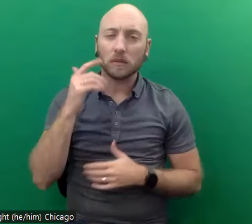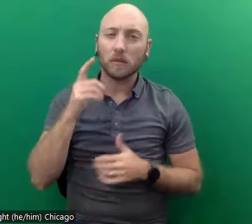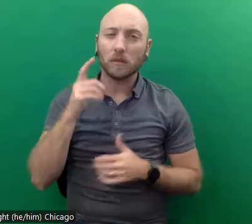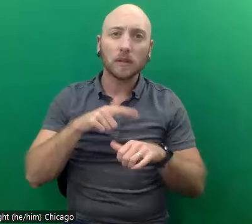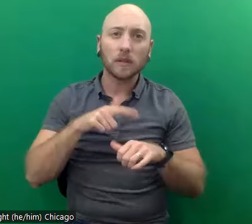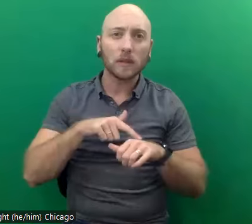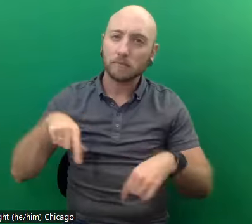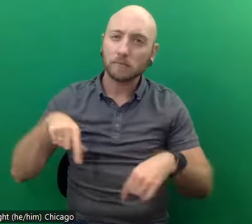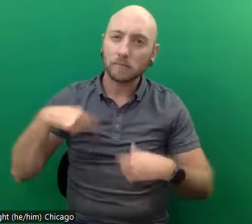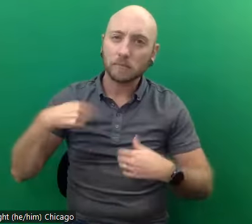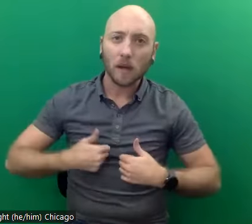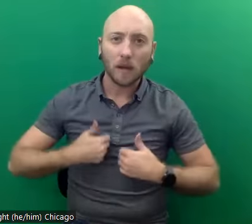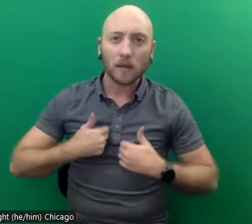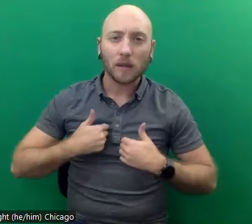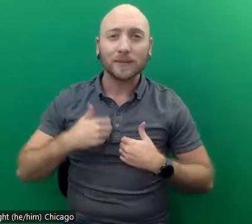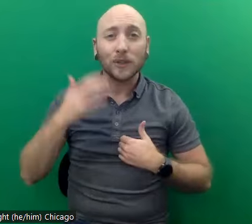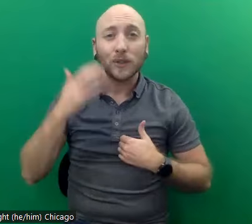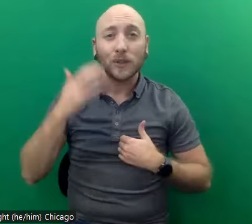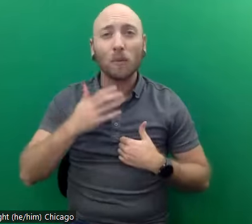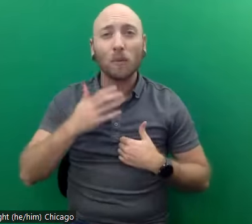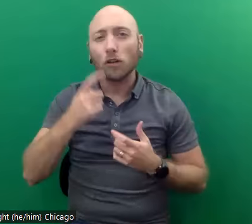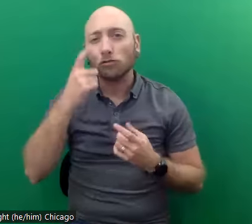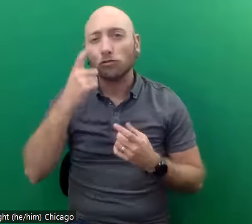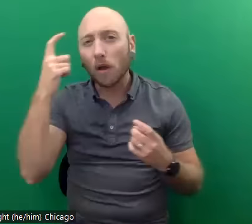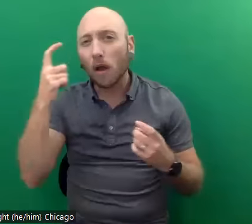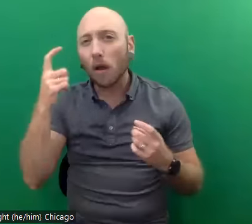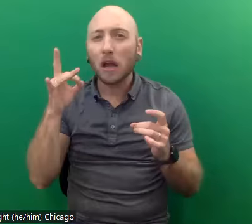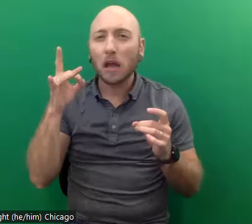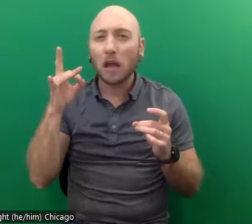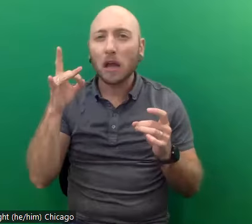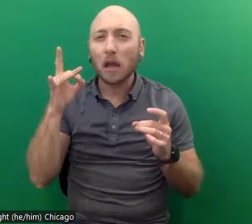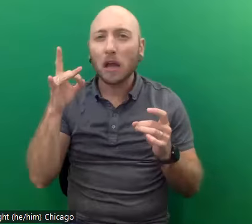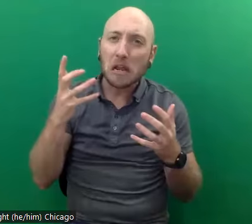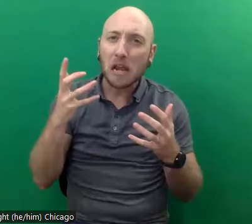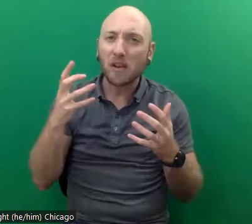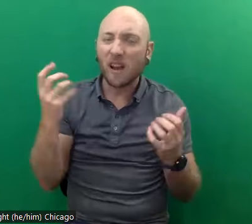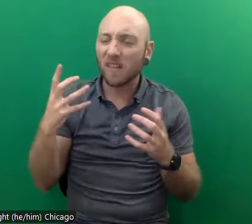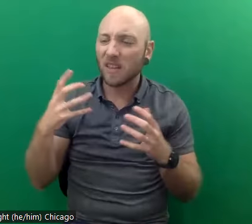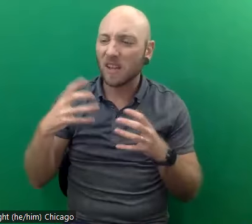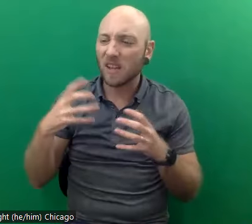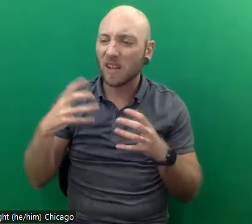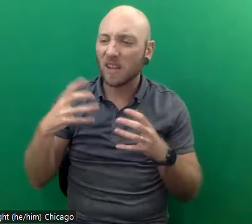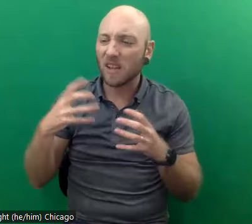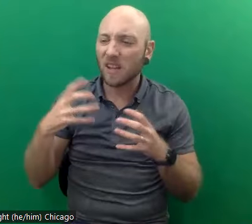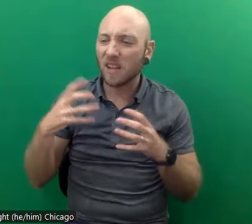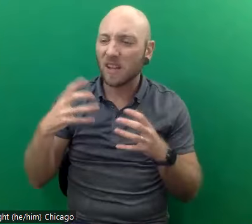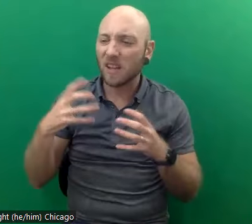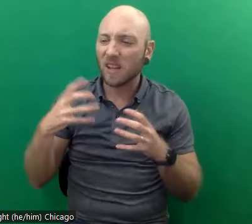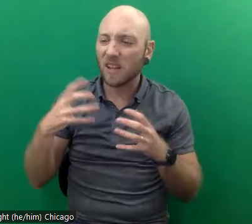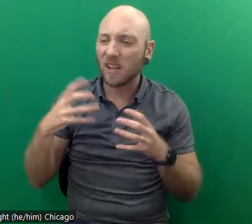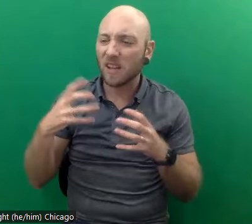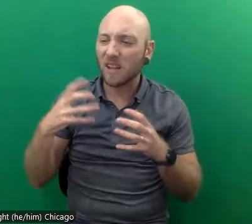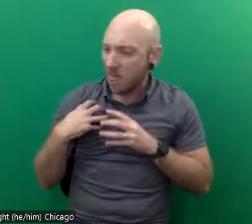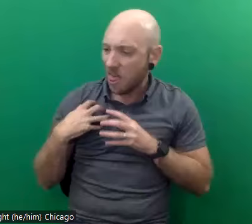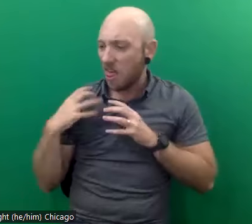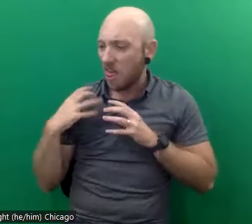All that burden and that trauma and that hatred started to melt away. I was able to make right the wrongs of my past. I was able